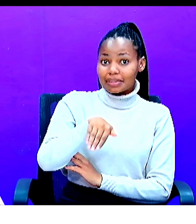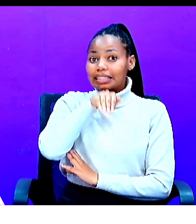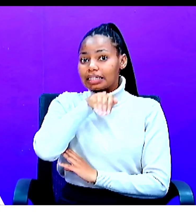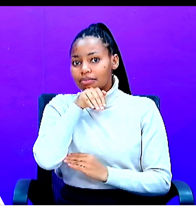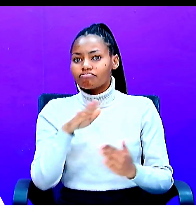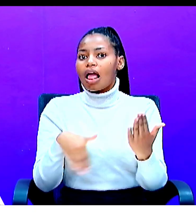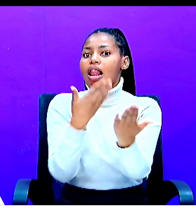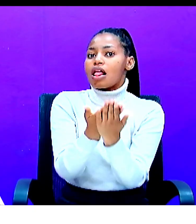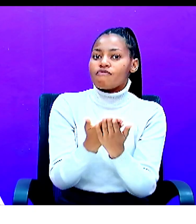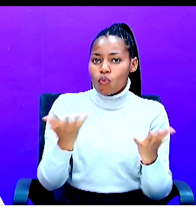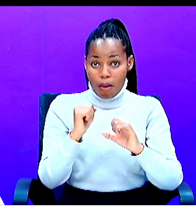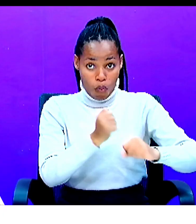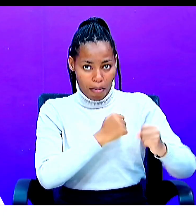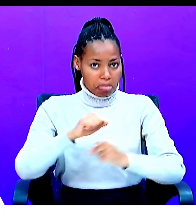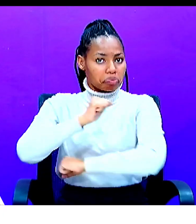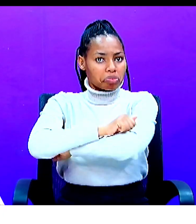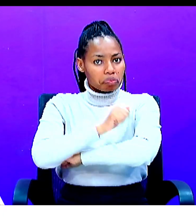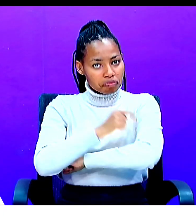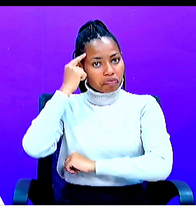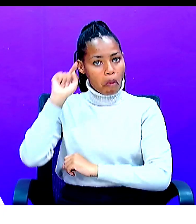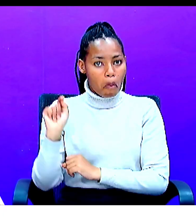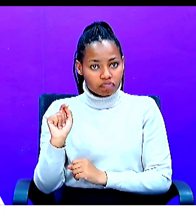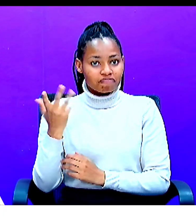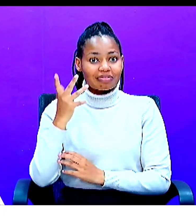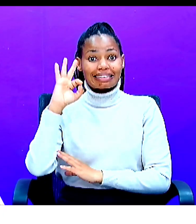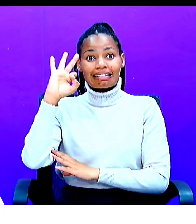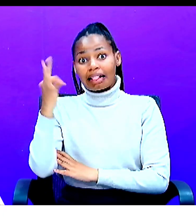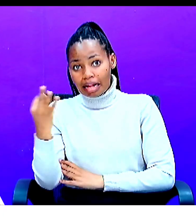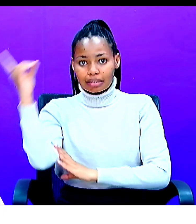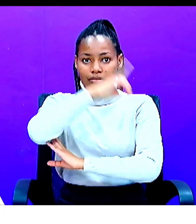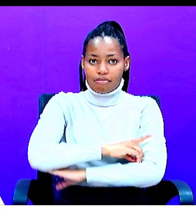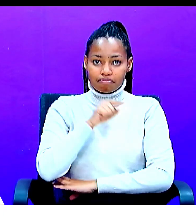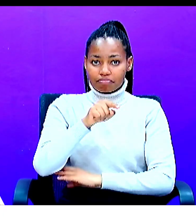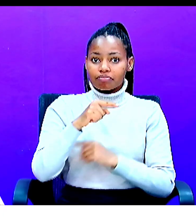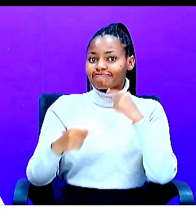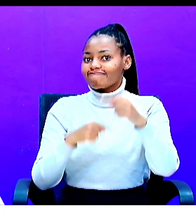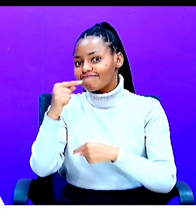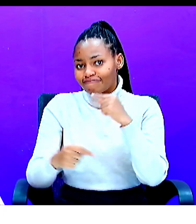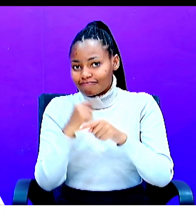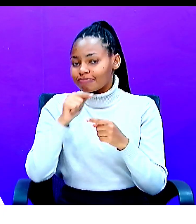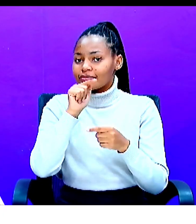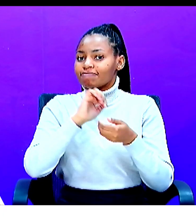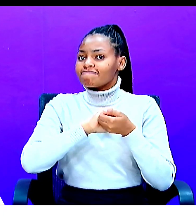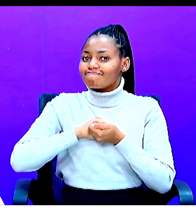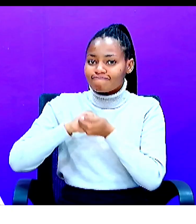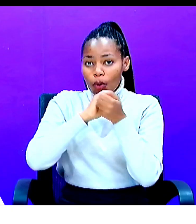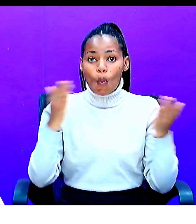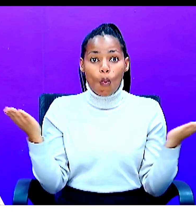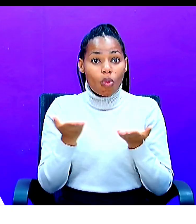Former Prime Minister Raila Odinga has arrived at Homa Bay School for the third day of the ongoing Devolution Conference, where he